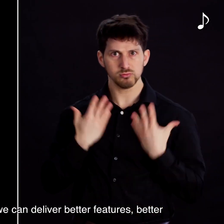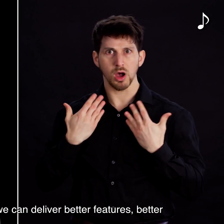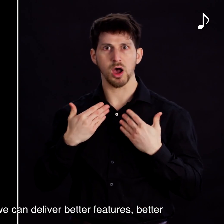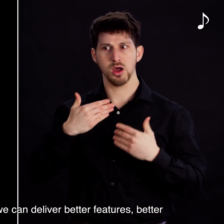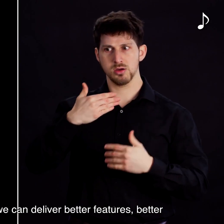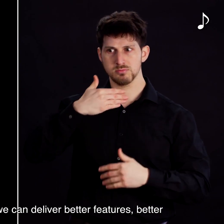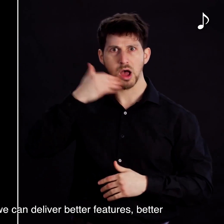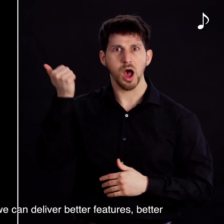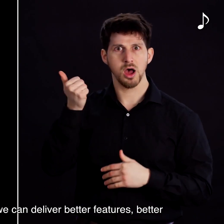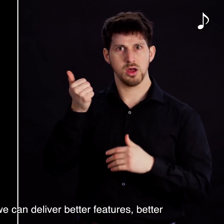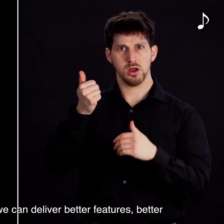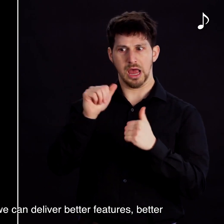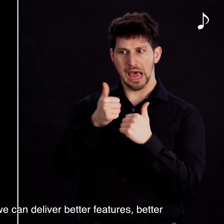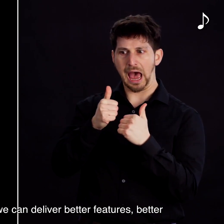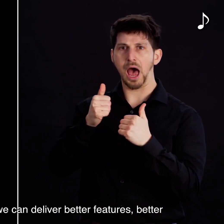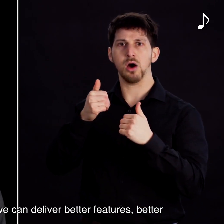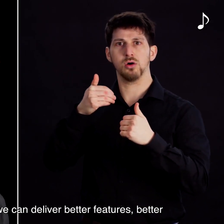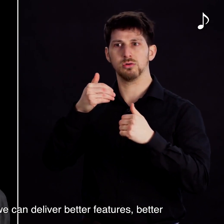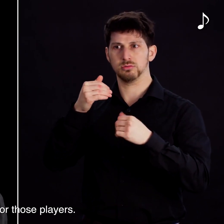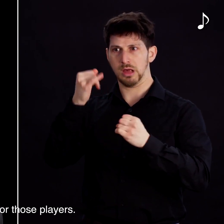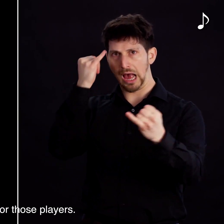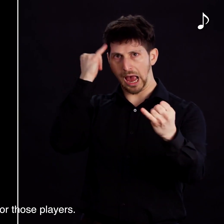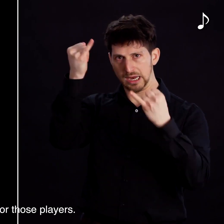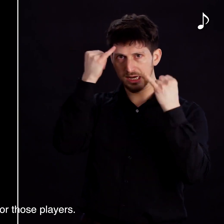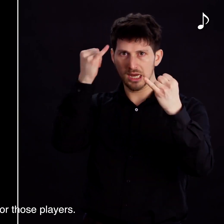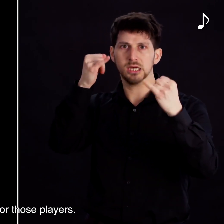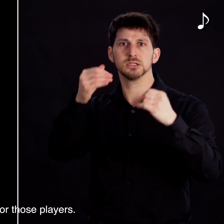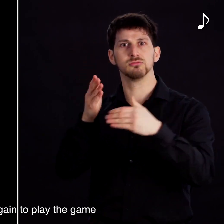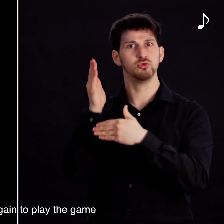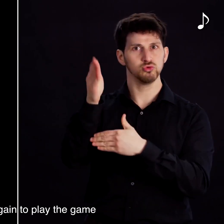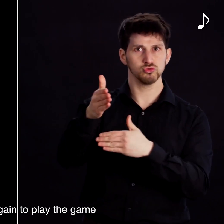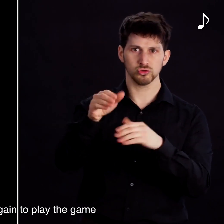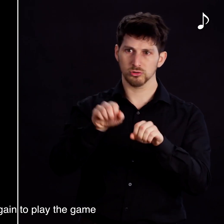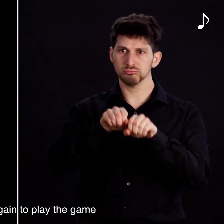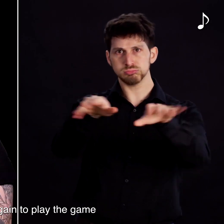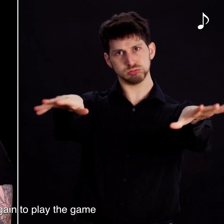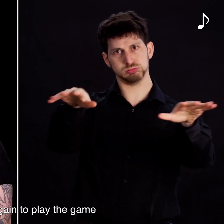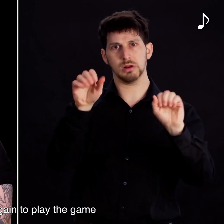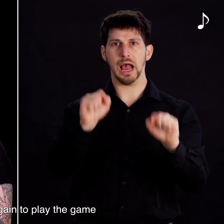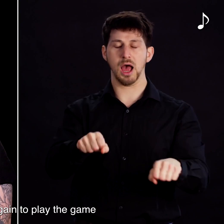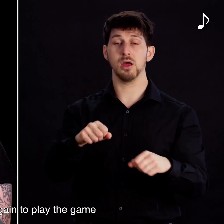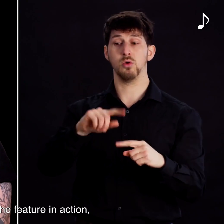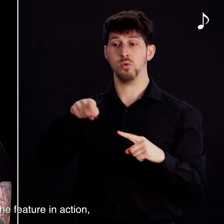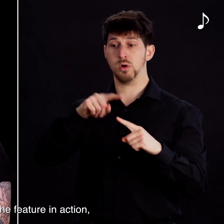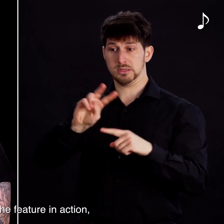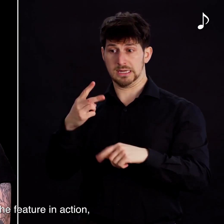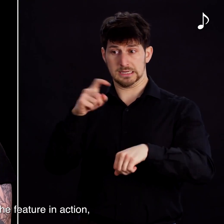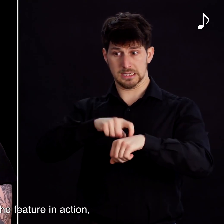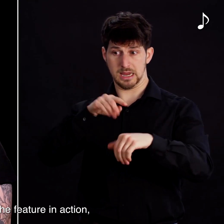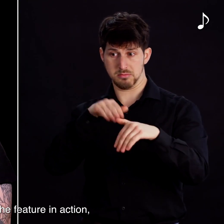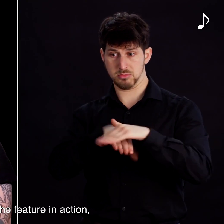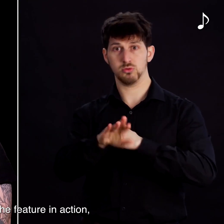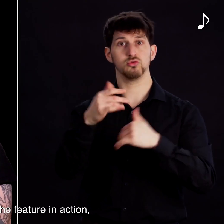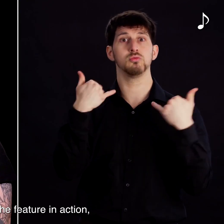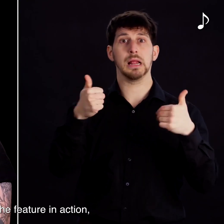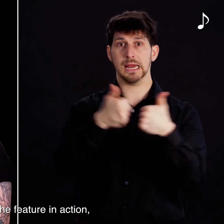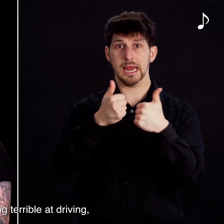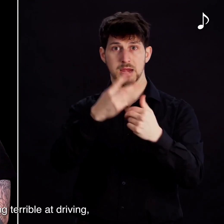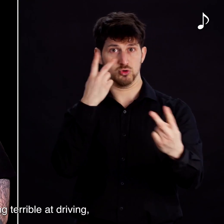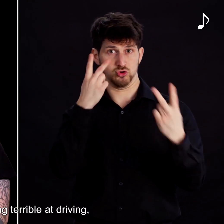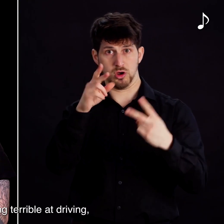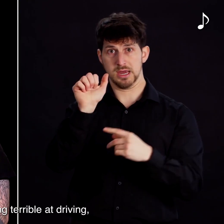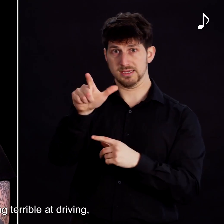new ideas for how we can deliver better features and better content for those players. Coming in again to play the game and to see the feature in action,